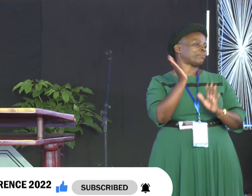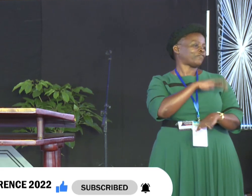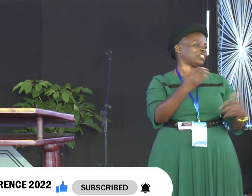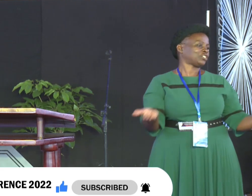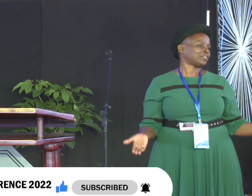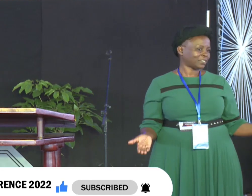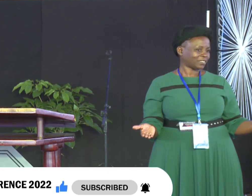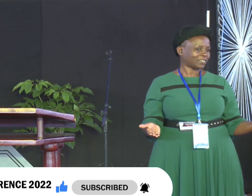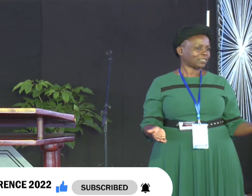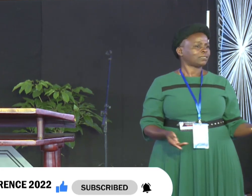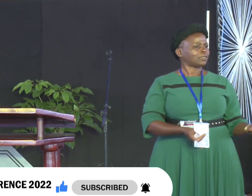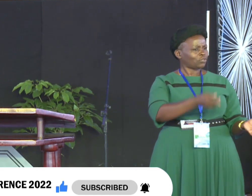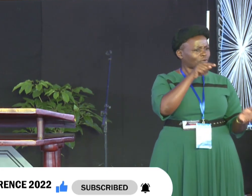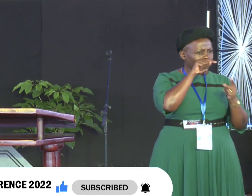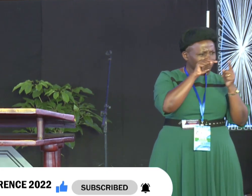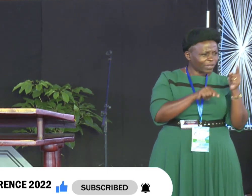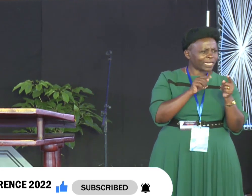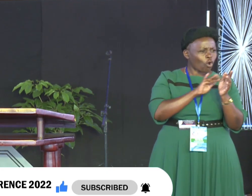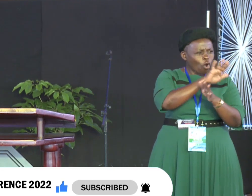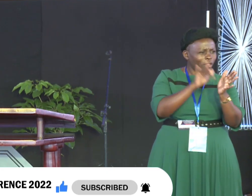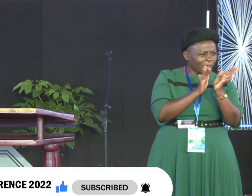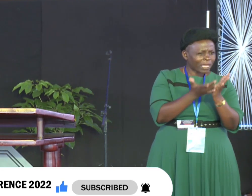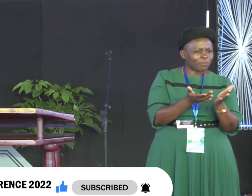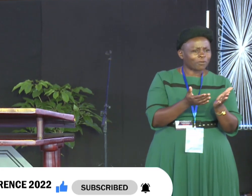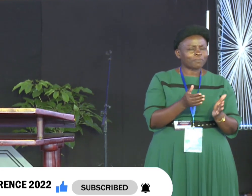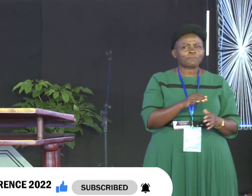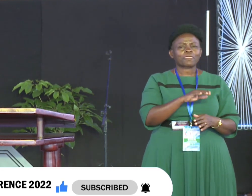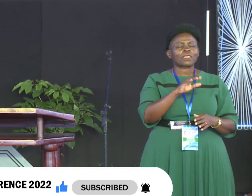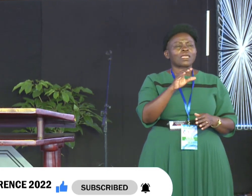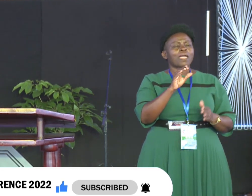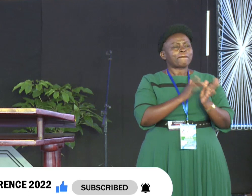for 2 months. You go on dividing. Bible in chapters